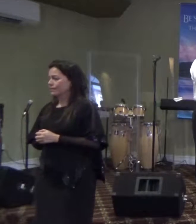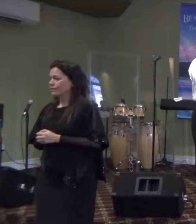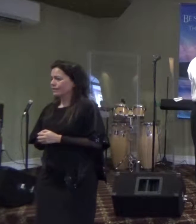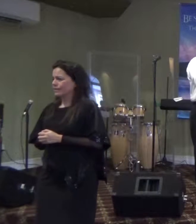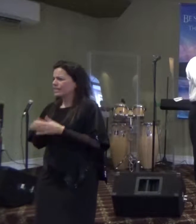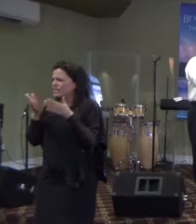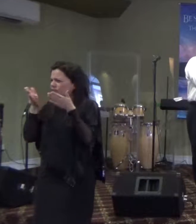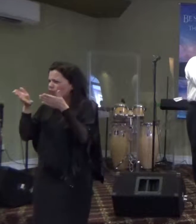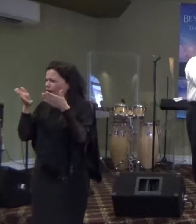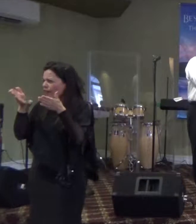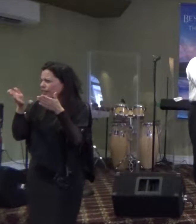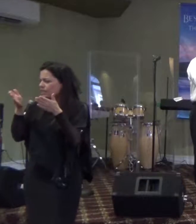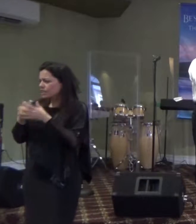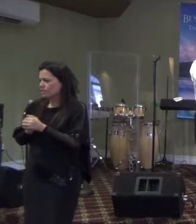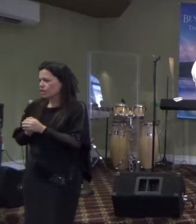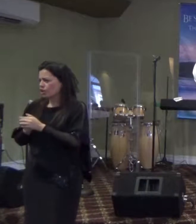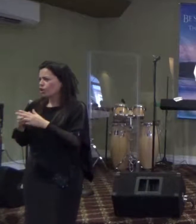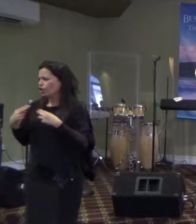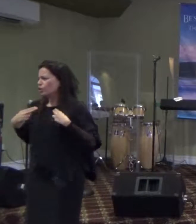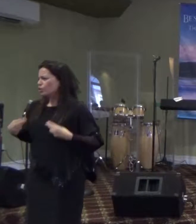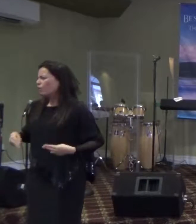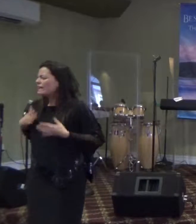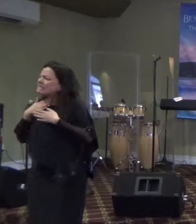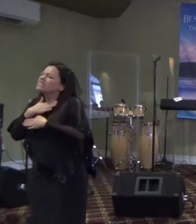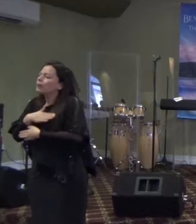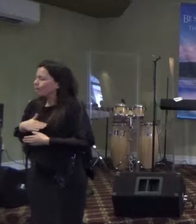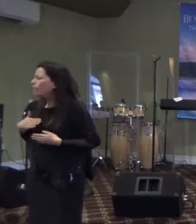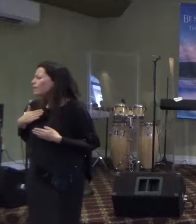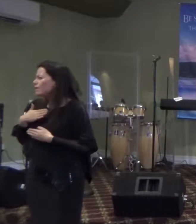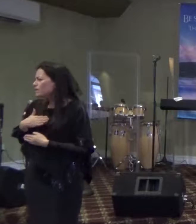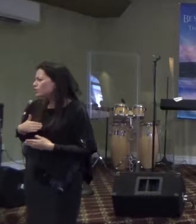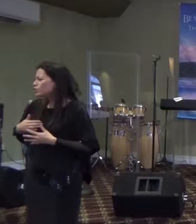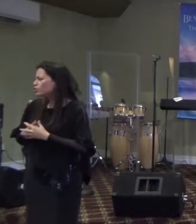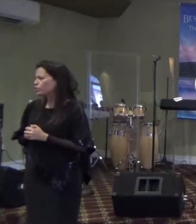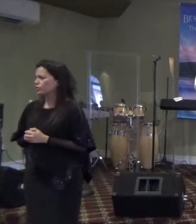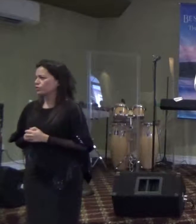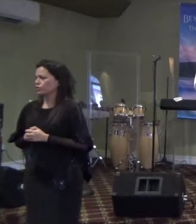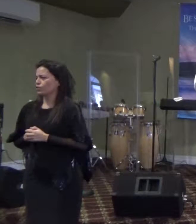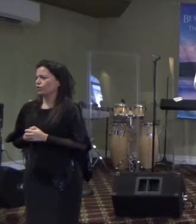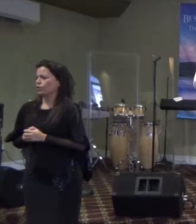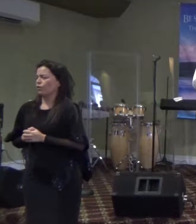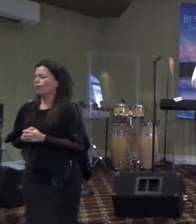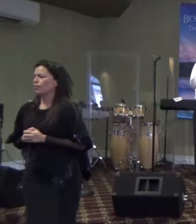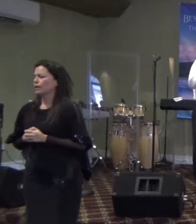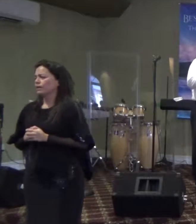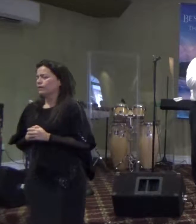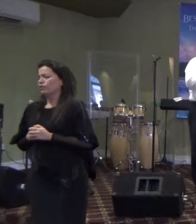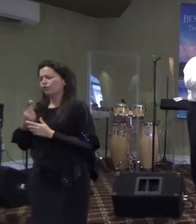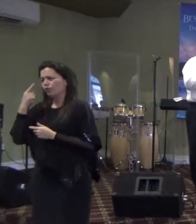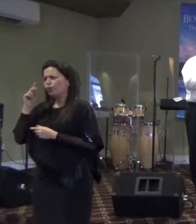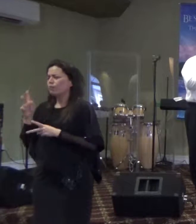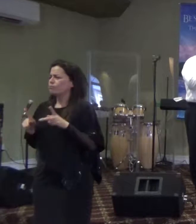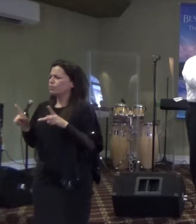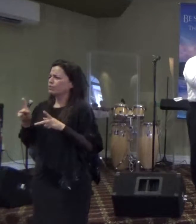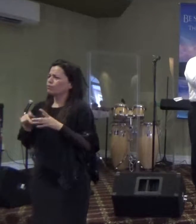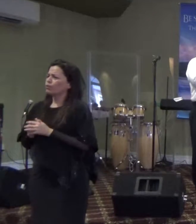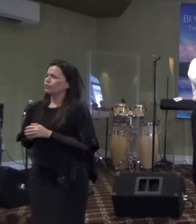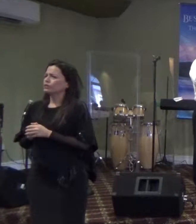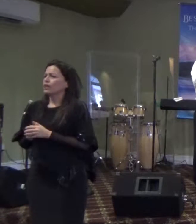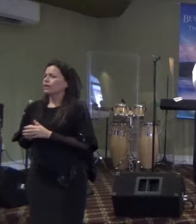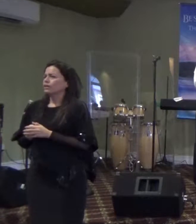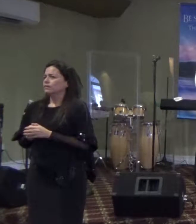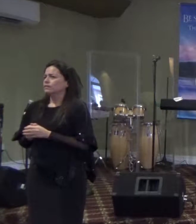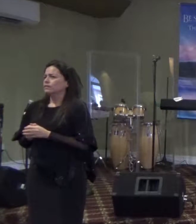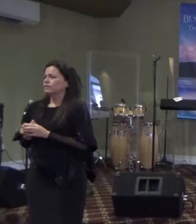enfoque humanista. has become a human El focus. hombre como centro de la vida. Man as a center of life. Ha sacado